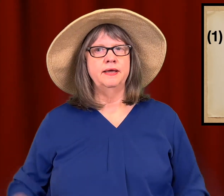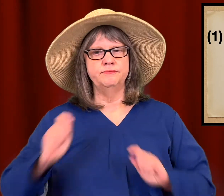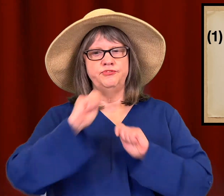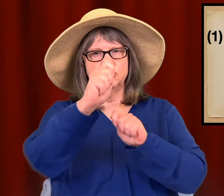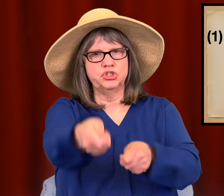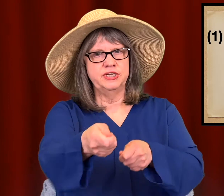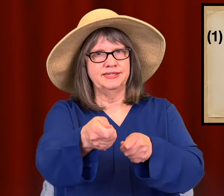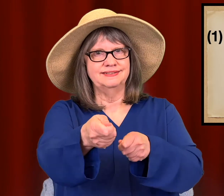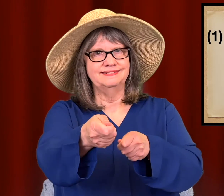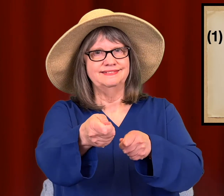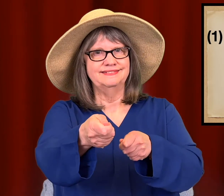am fishing.